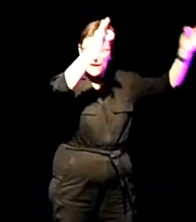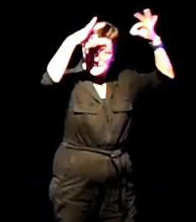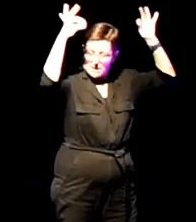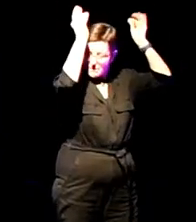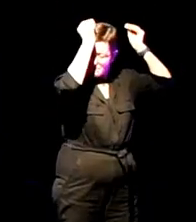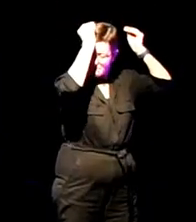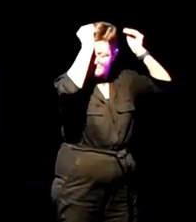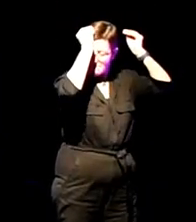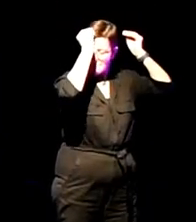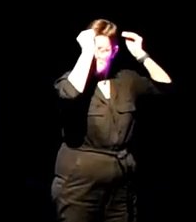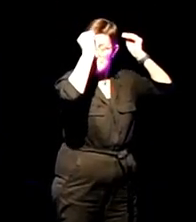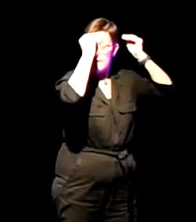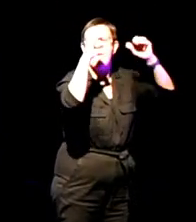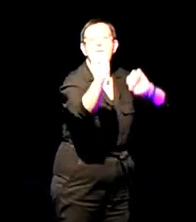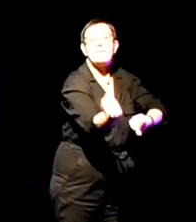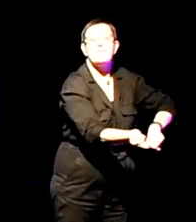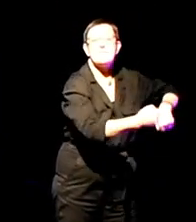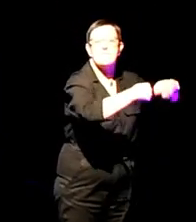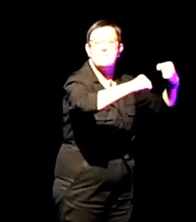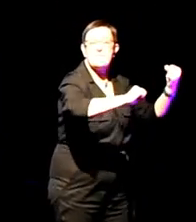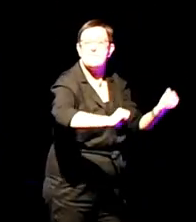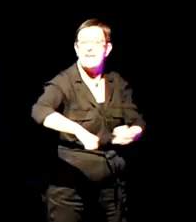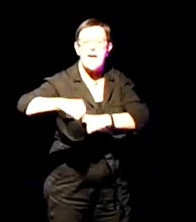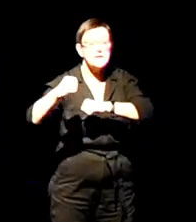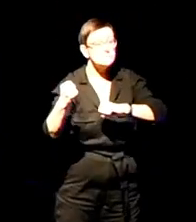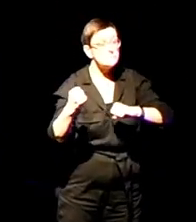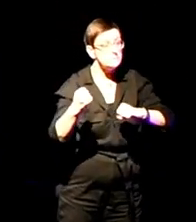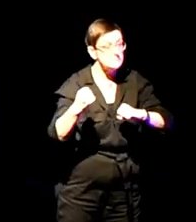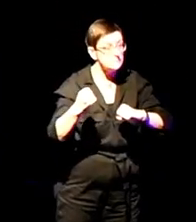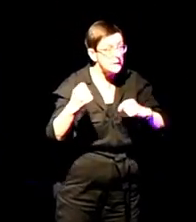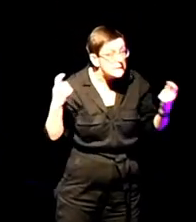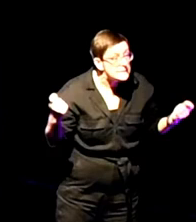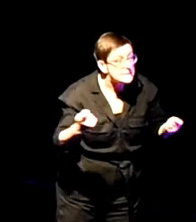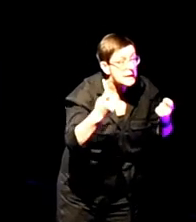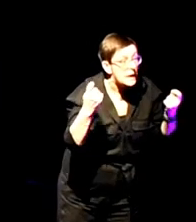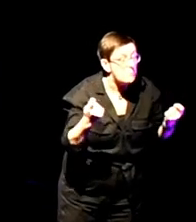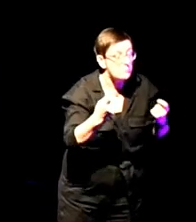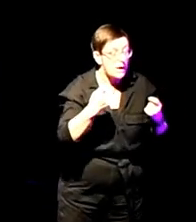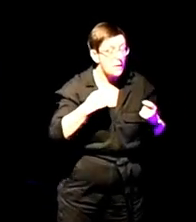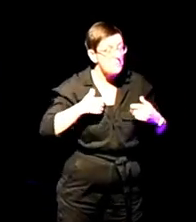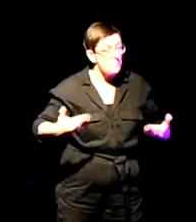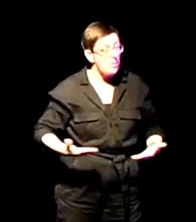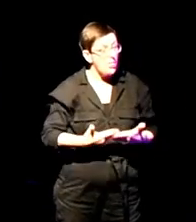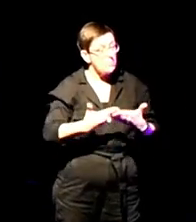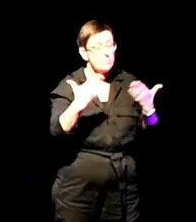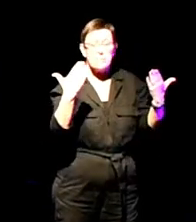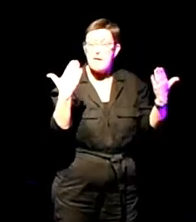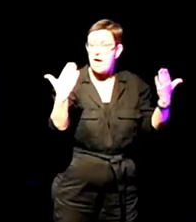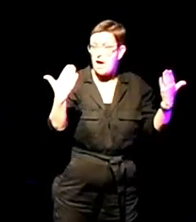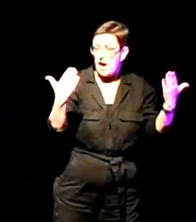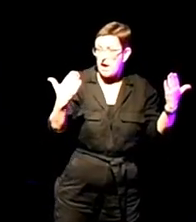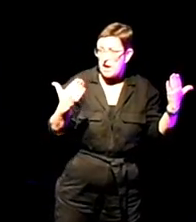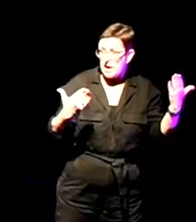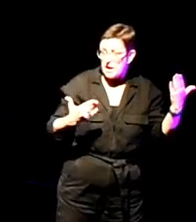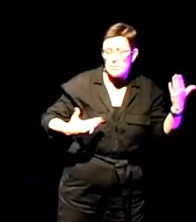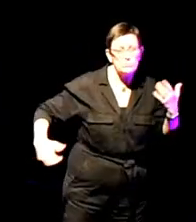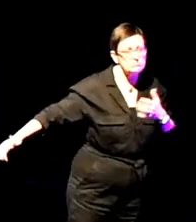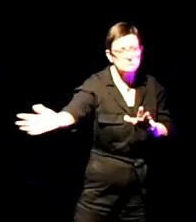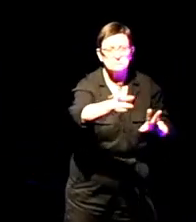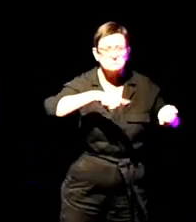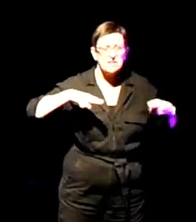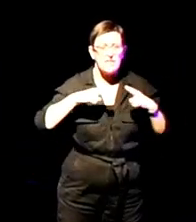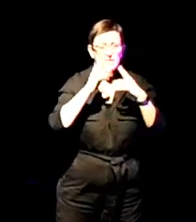and in Venice to celebrate her own birth without witness, to celebrate by crying in cathedrals